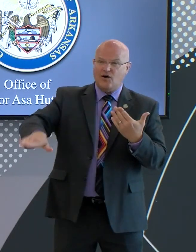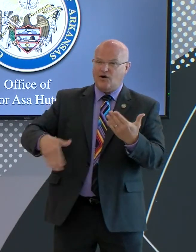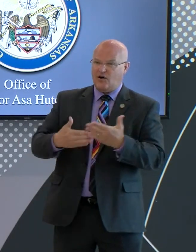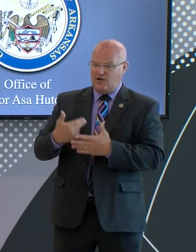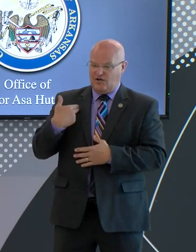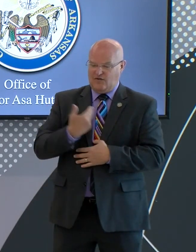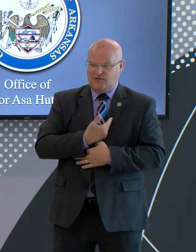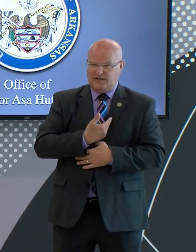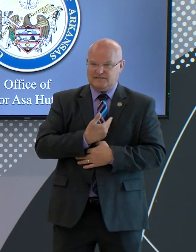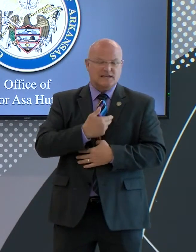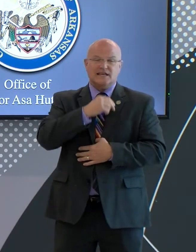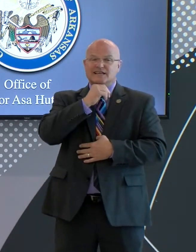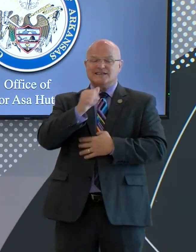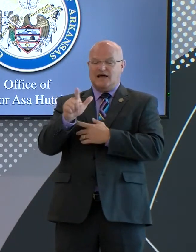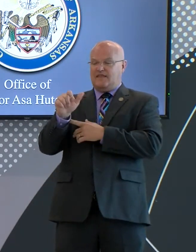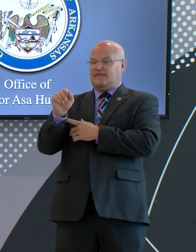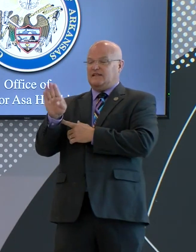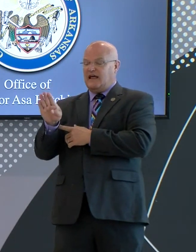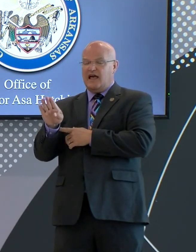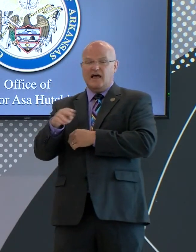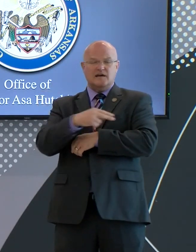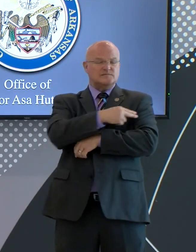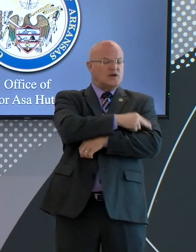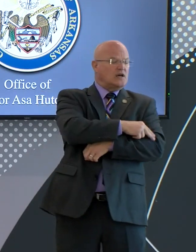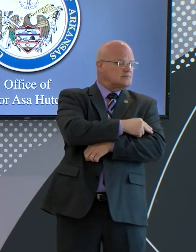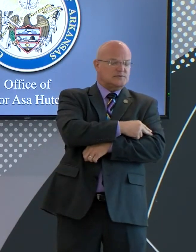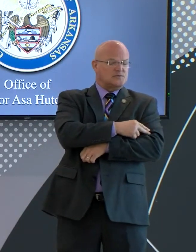the labs, it's not just the hospitals, it's